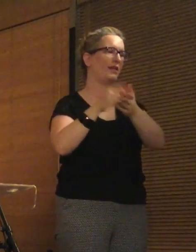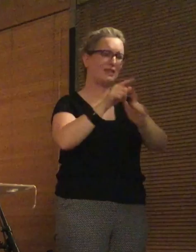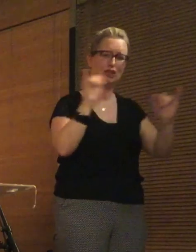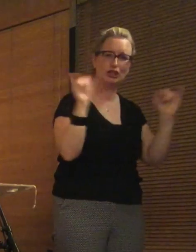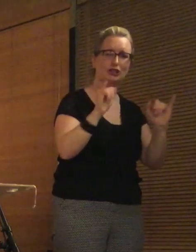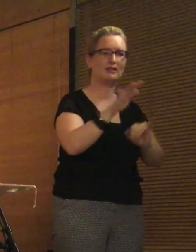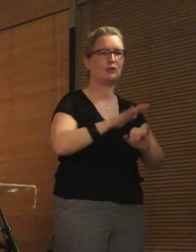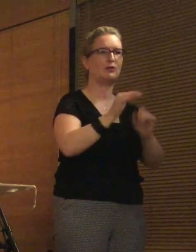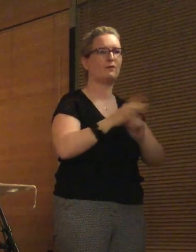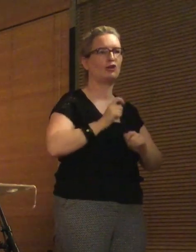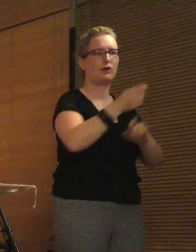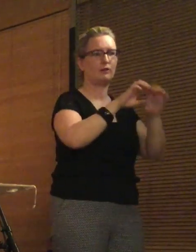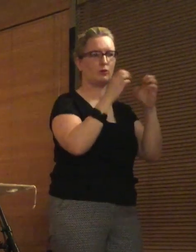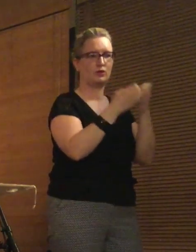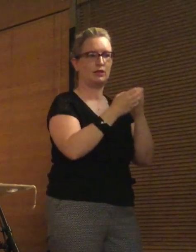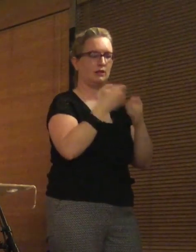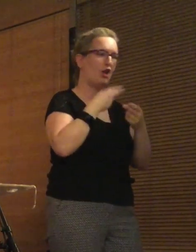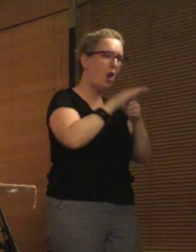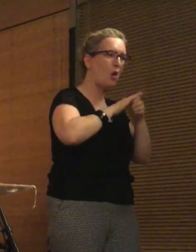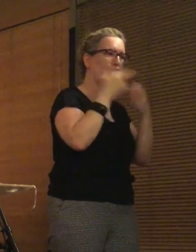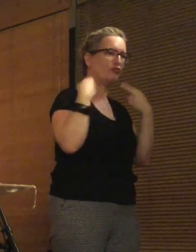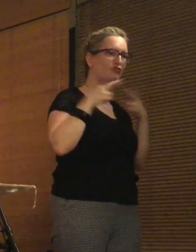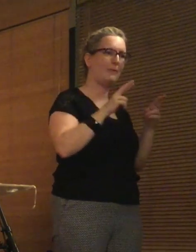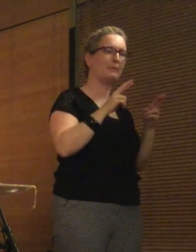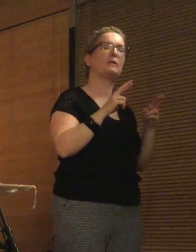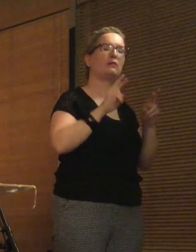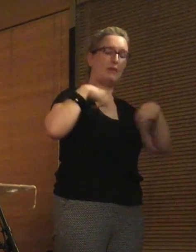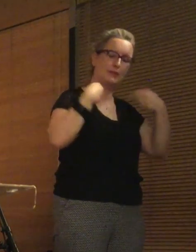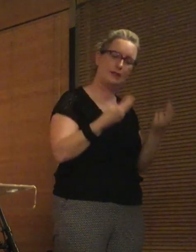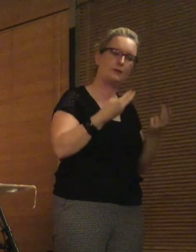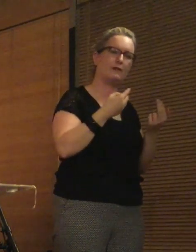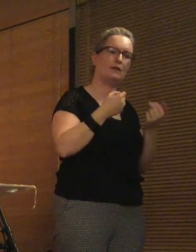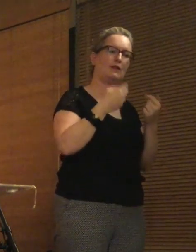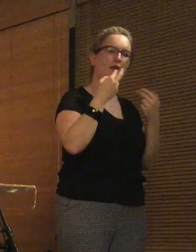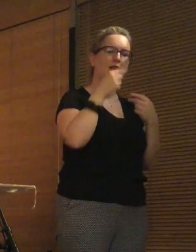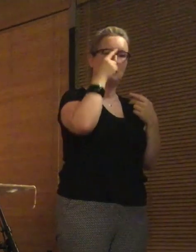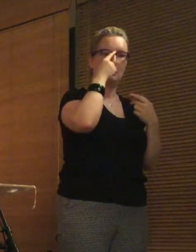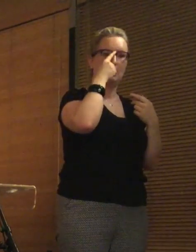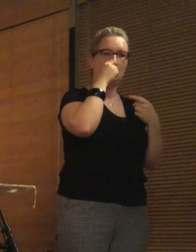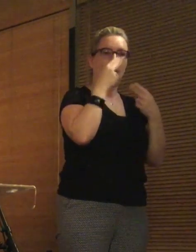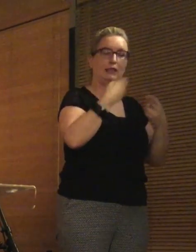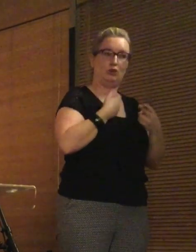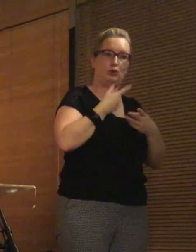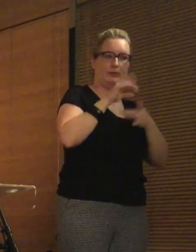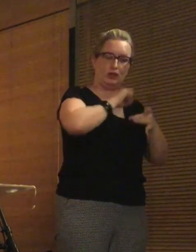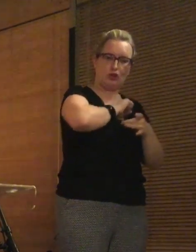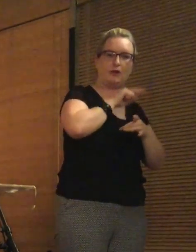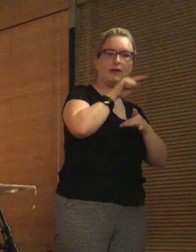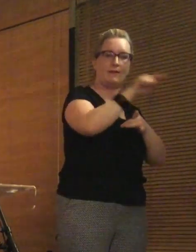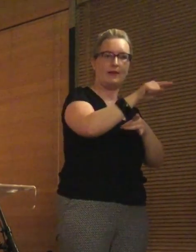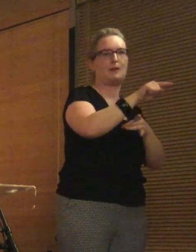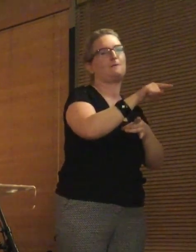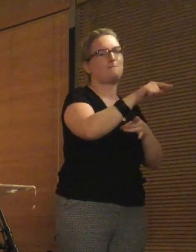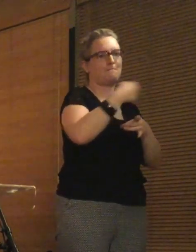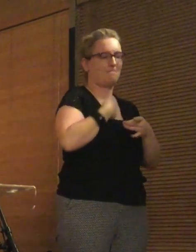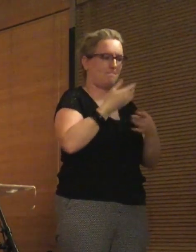urgency for local representatives to take on their moral obligations and know who they were elected to serve. There's a valuable